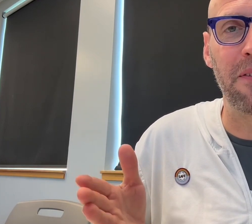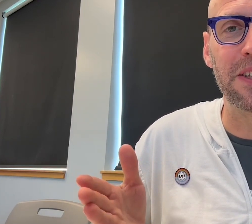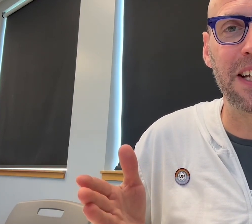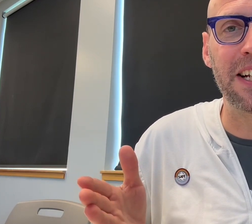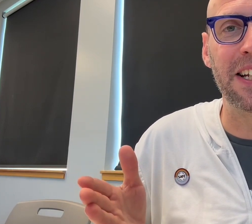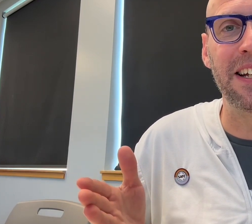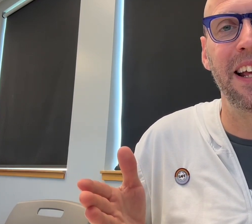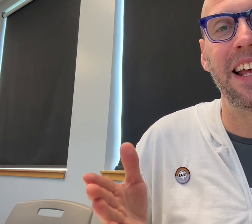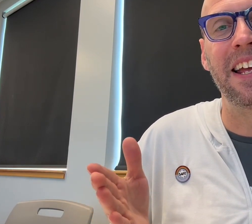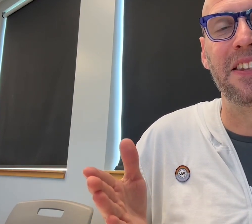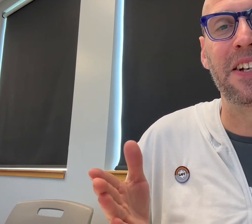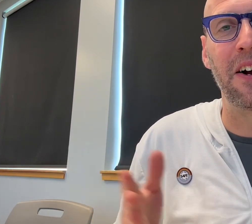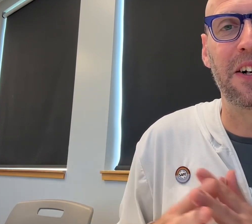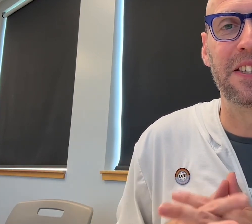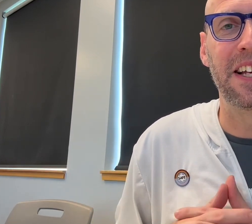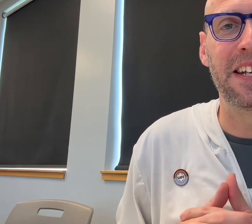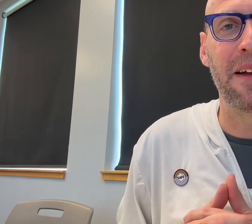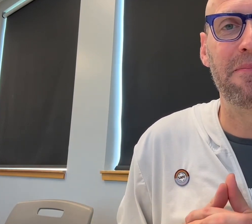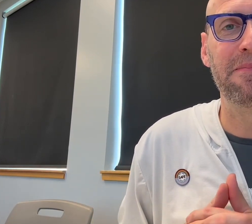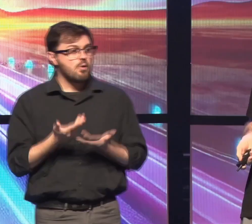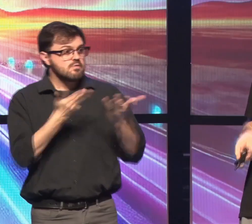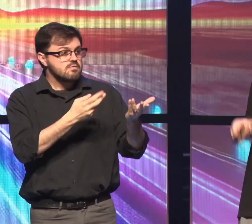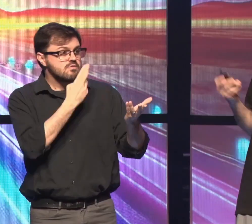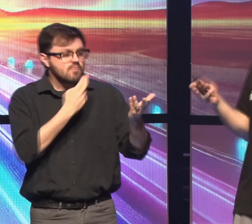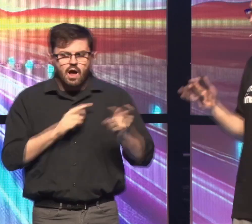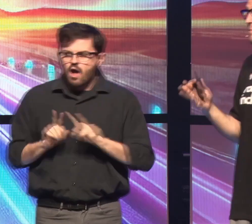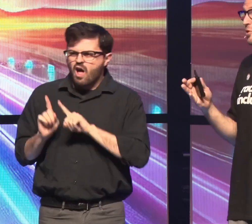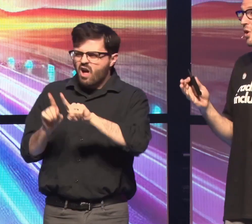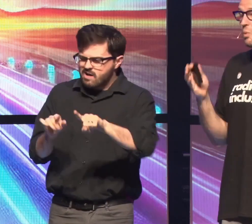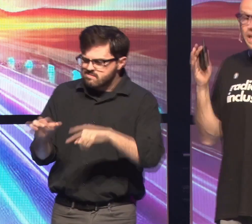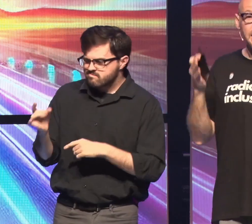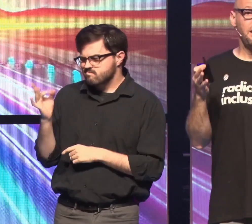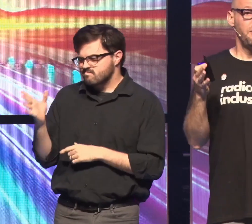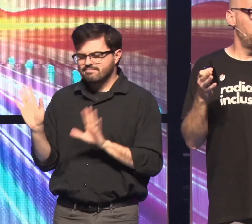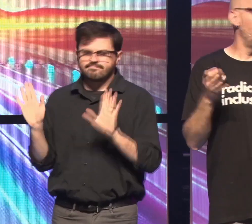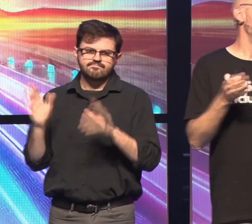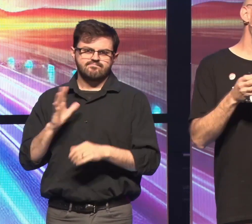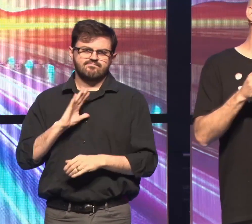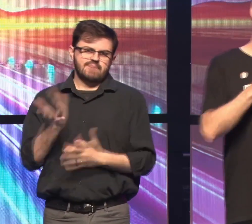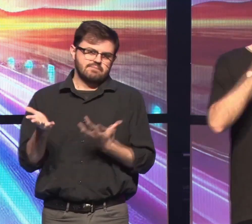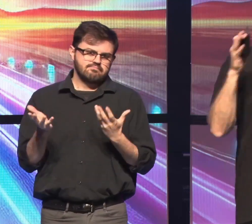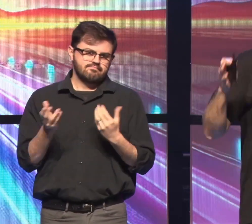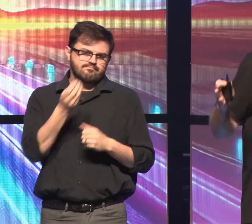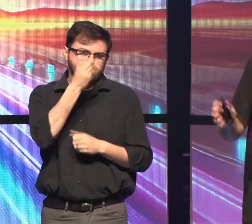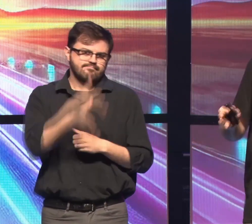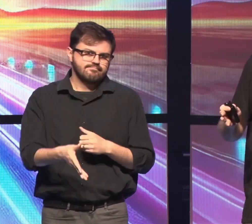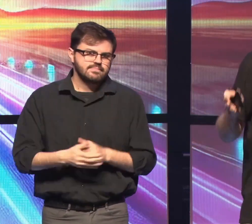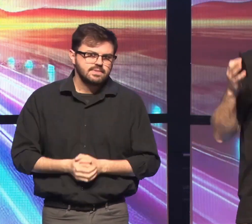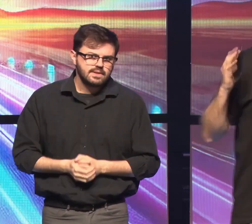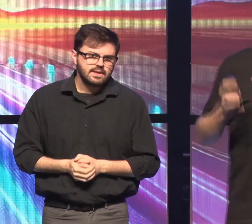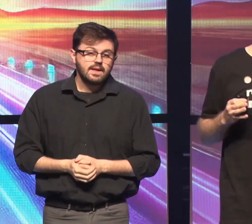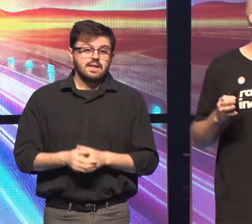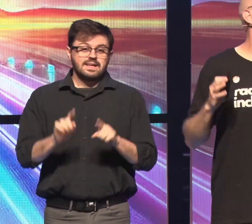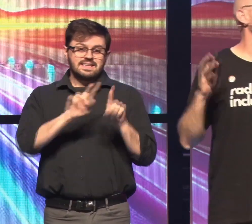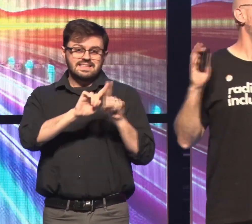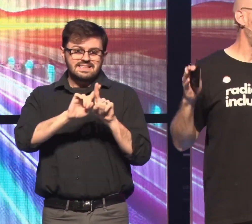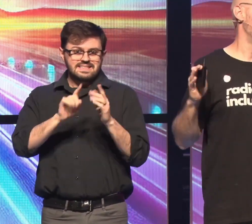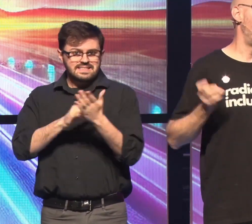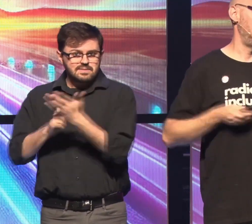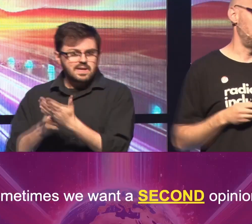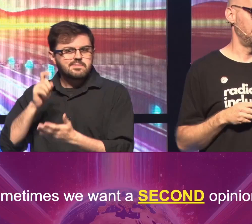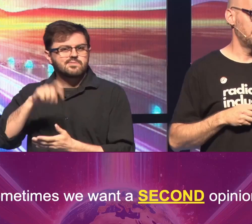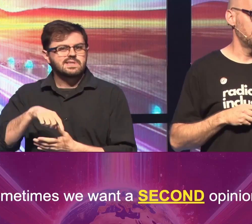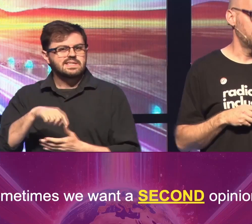the conversation in the talk on Sunday. But sometimes we need more than just diverse opinions. Sometimes we want